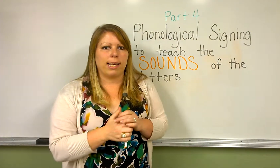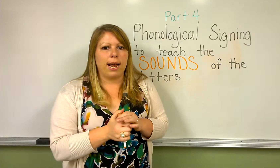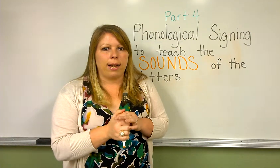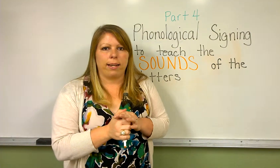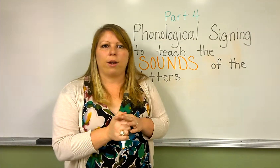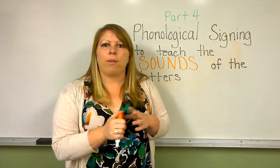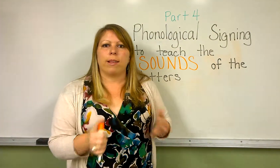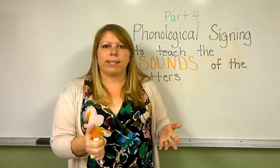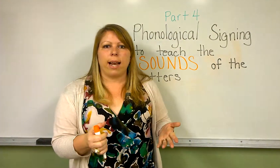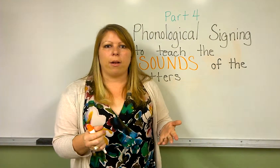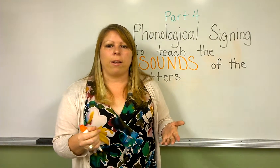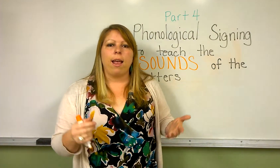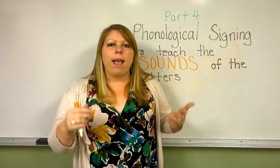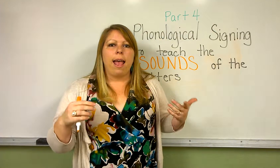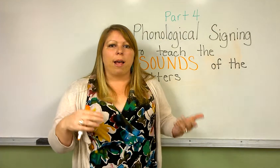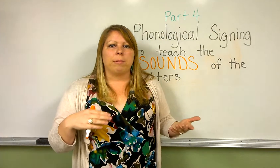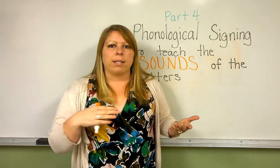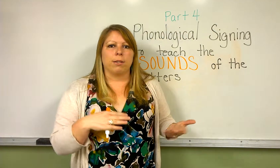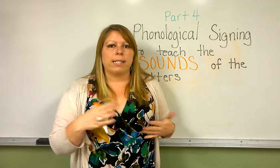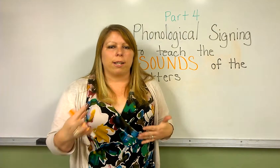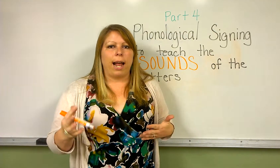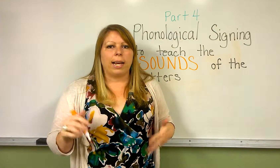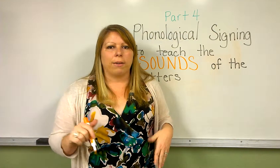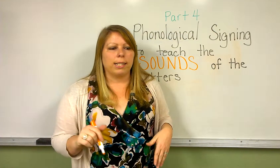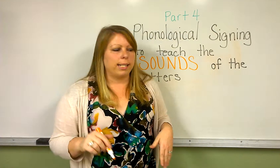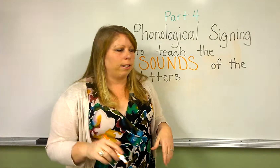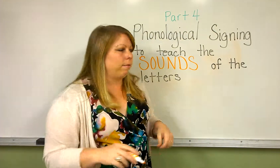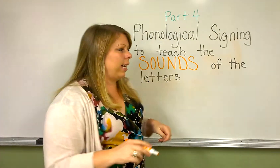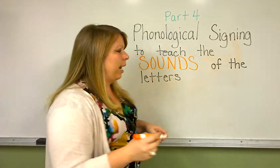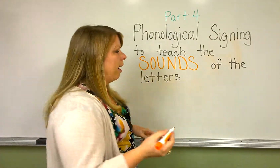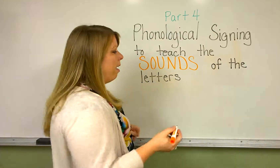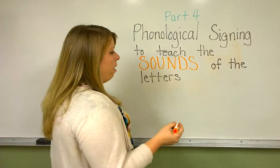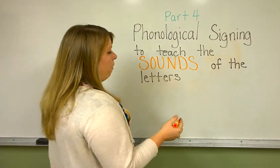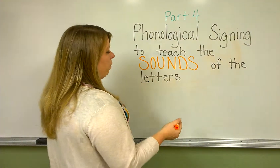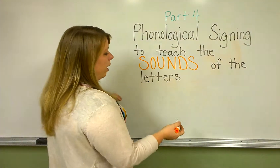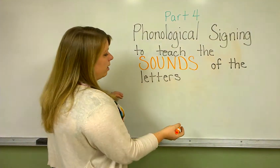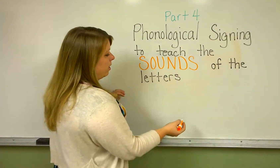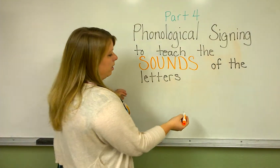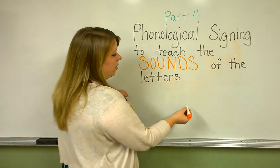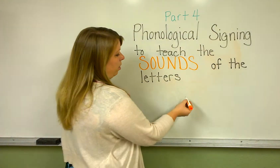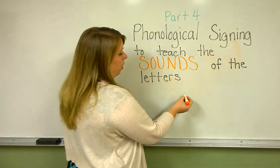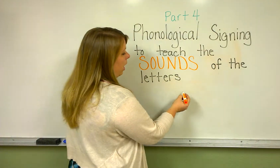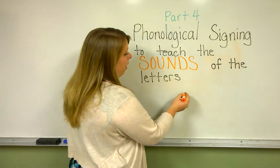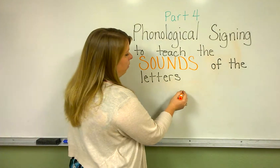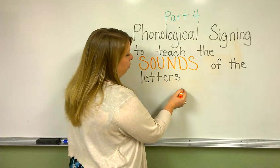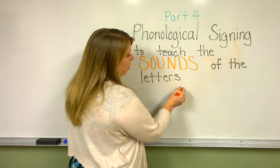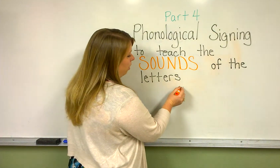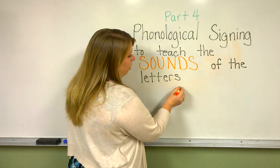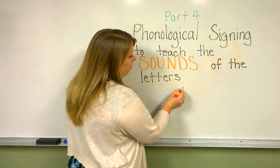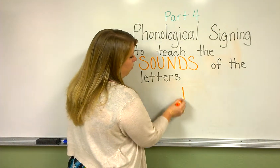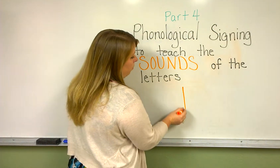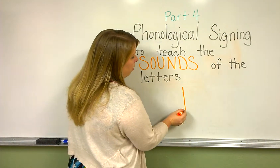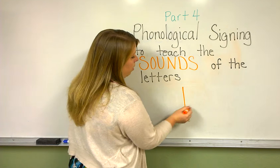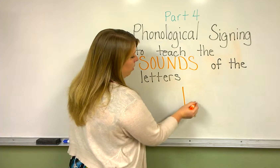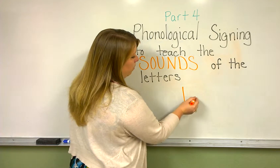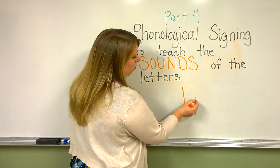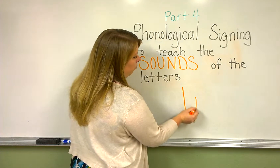sign to go with the sound helped increase their accuracy on reading. For instance, you could have the word.